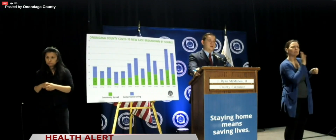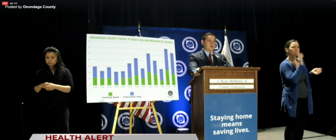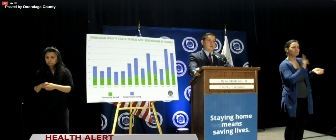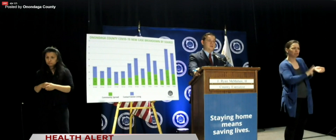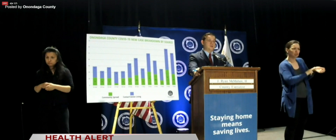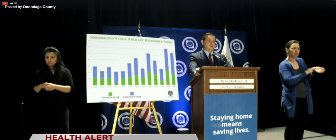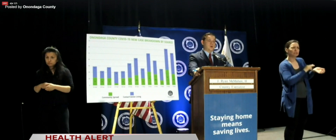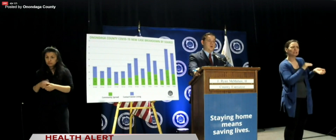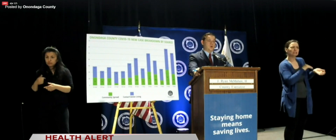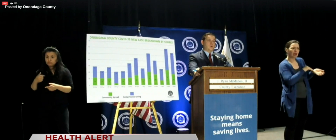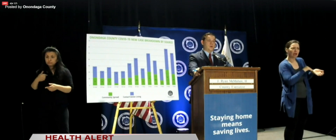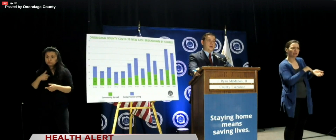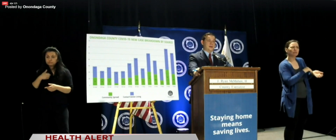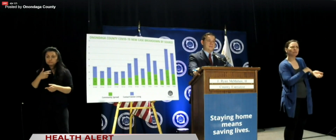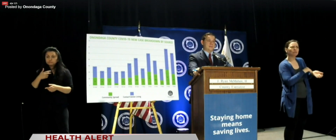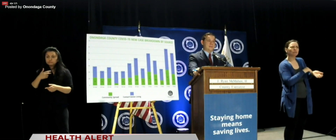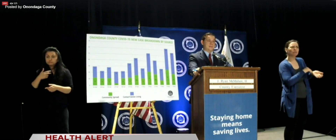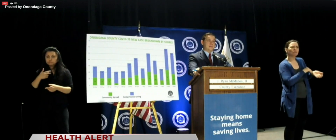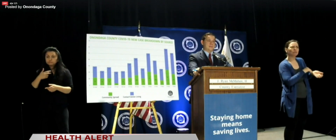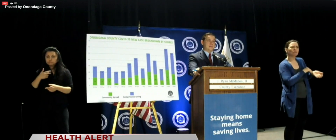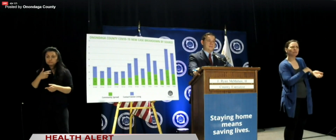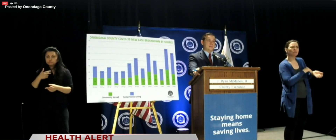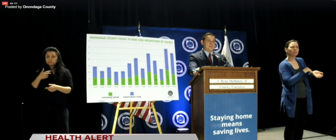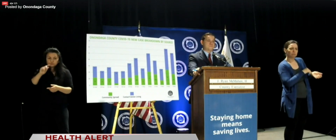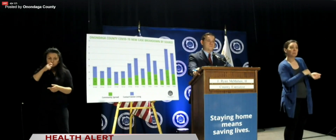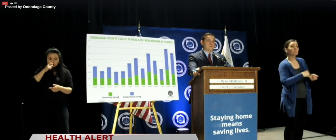And so